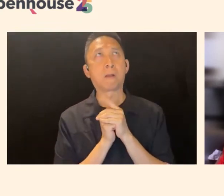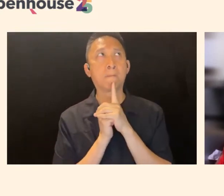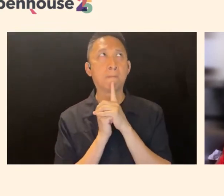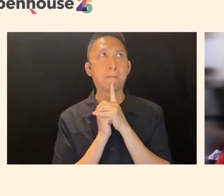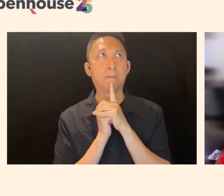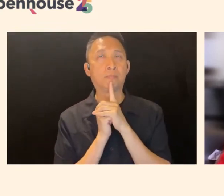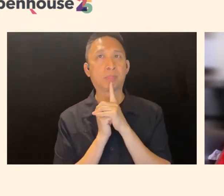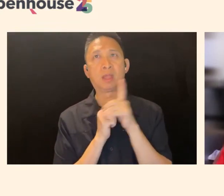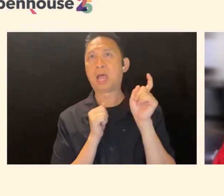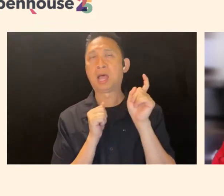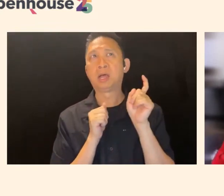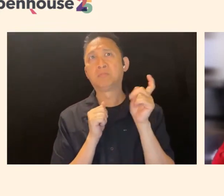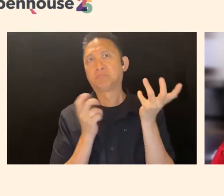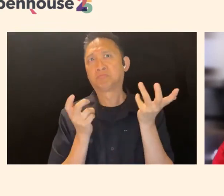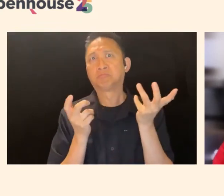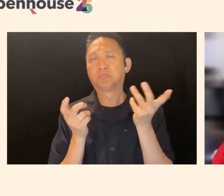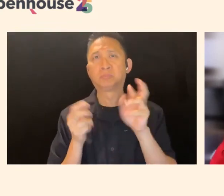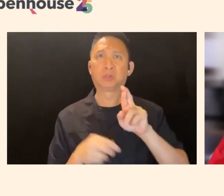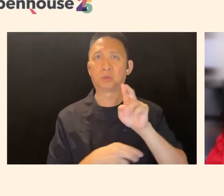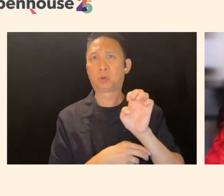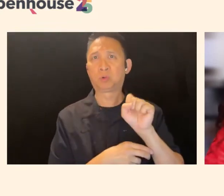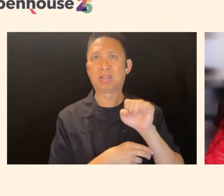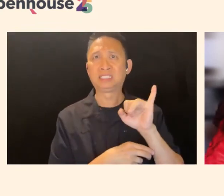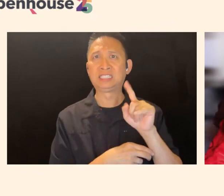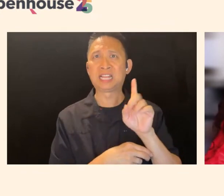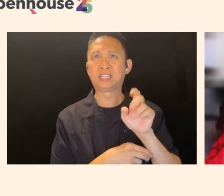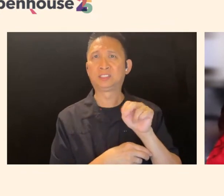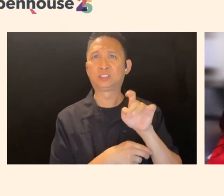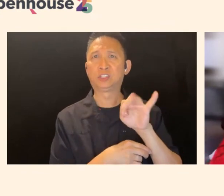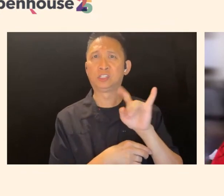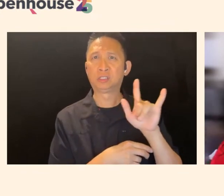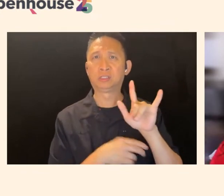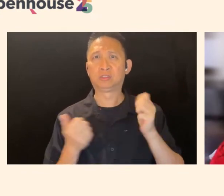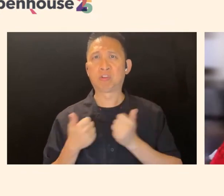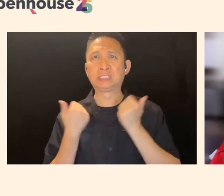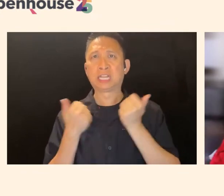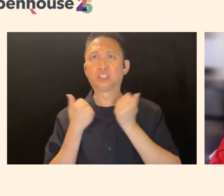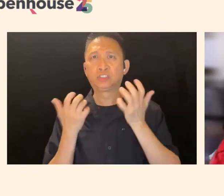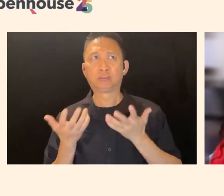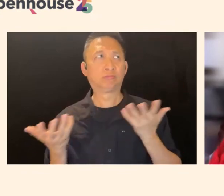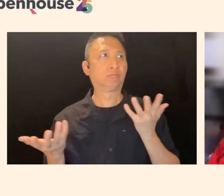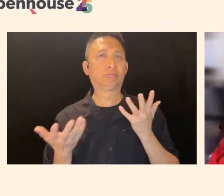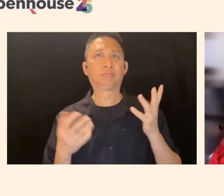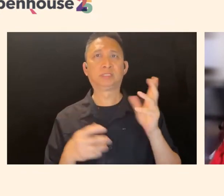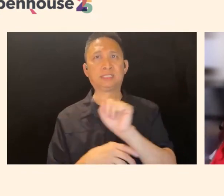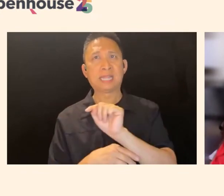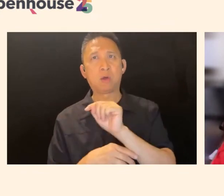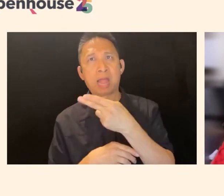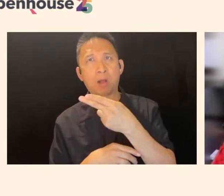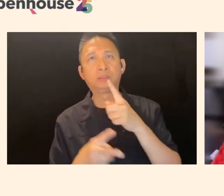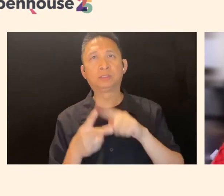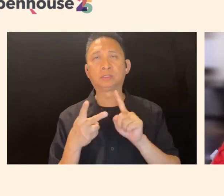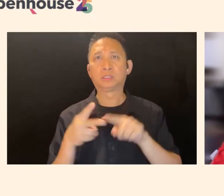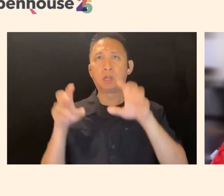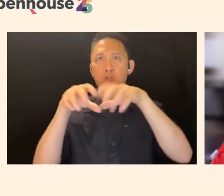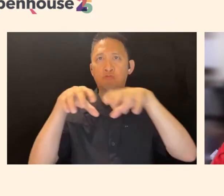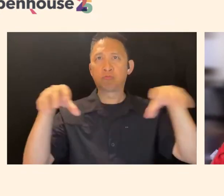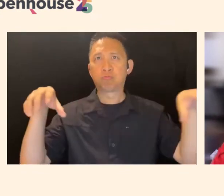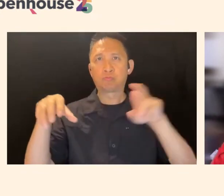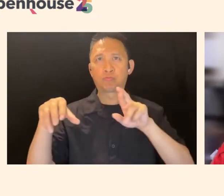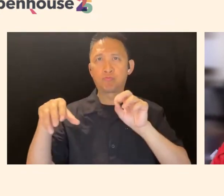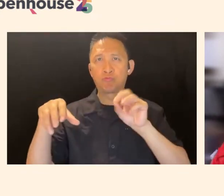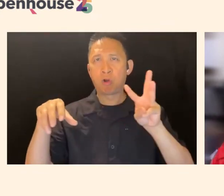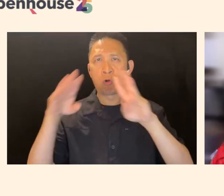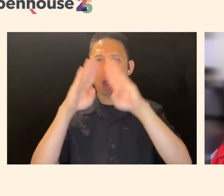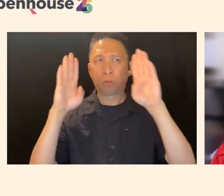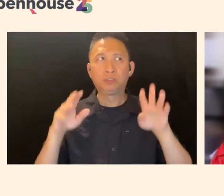residential, um, whether it be a townhouse, a row house, an apartment building, or by